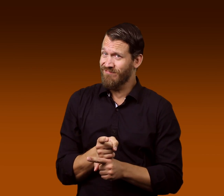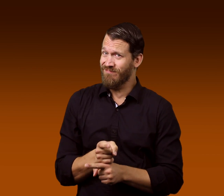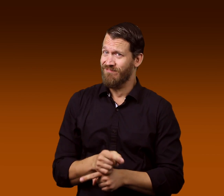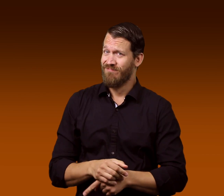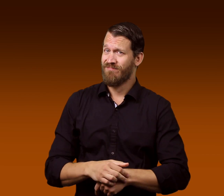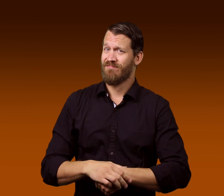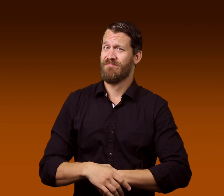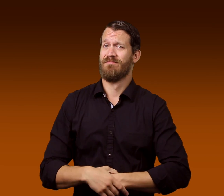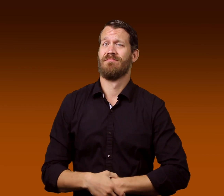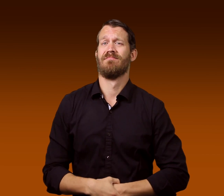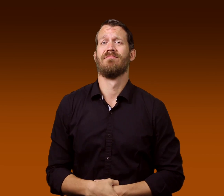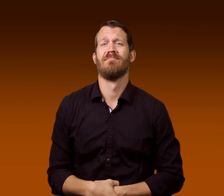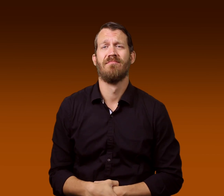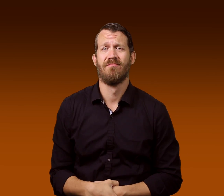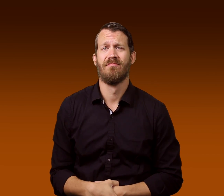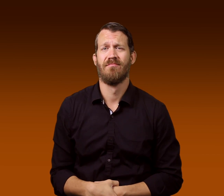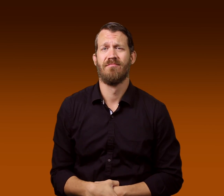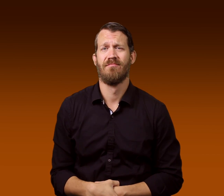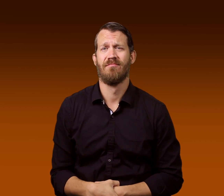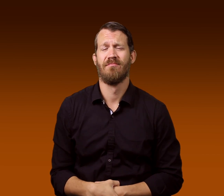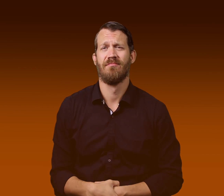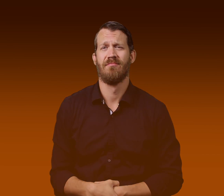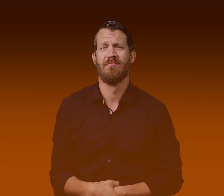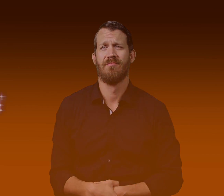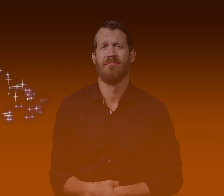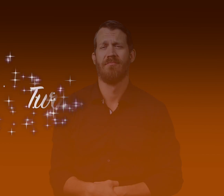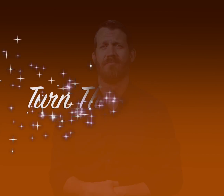hoped the widow was right.